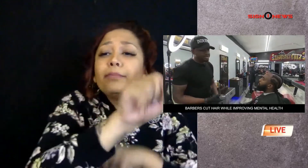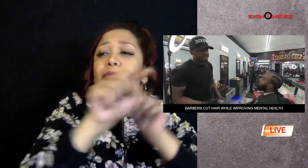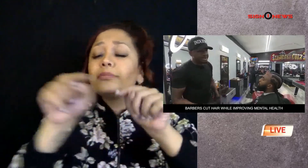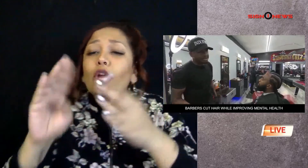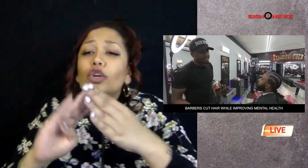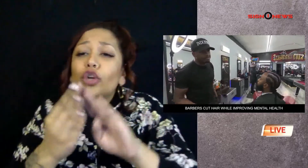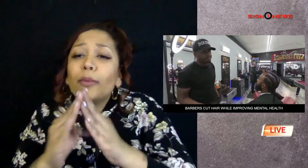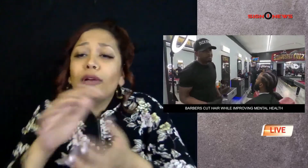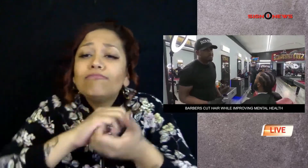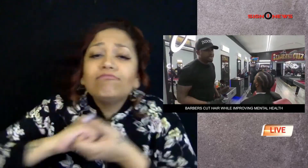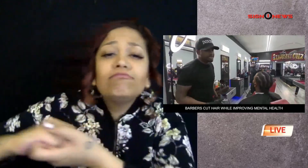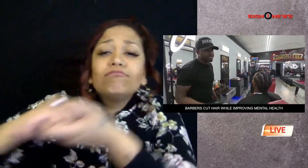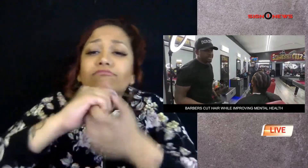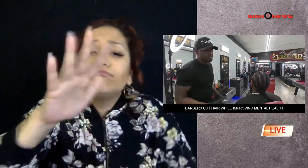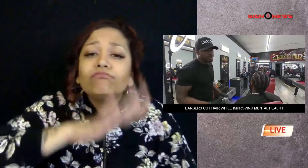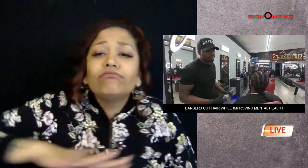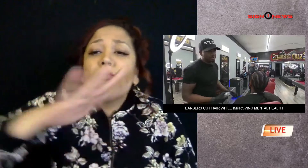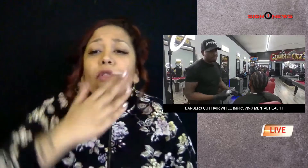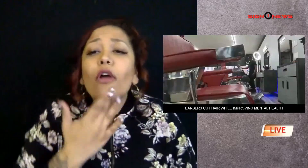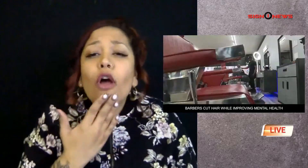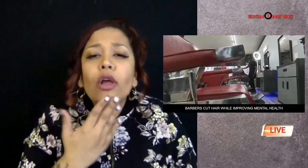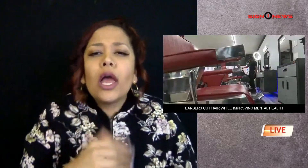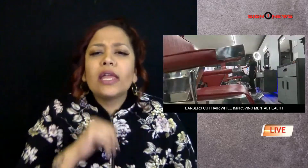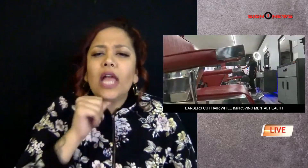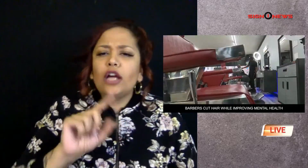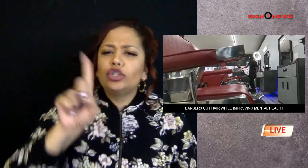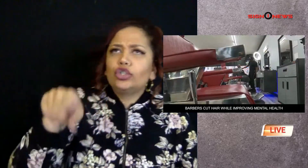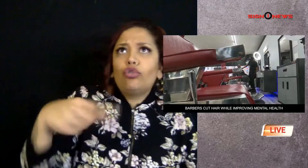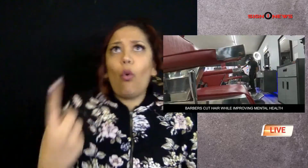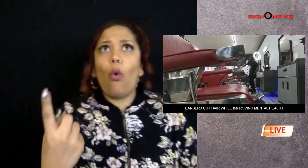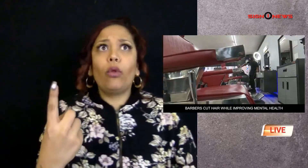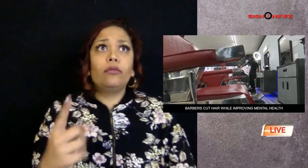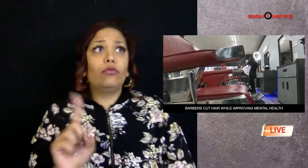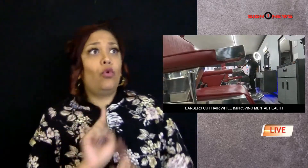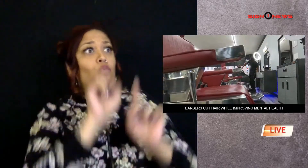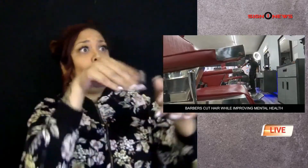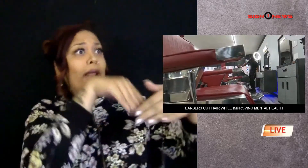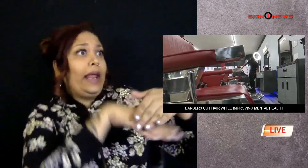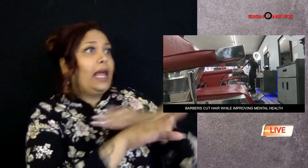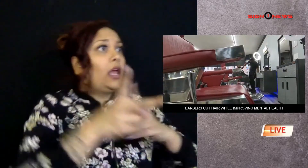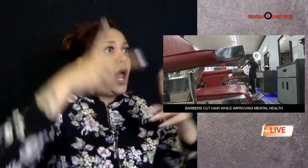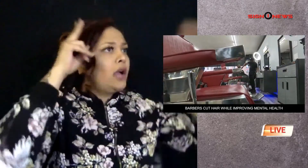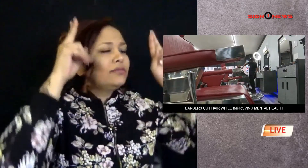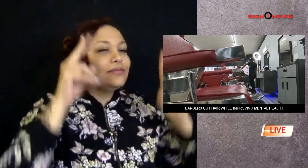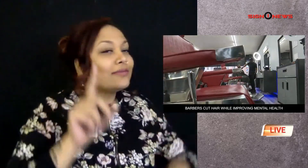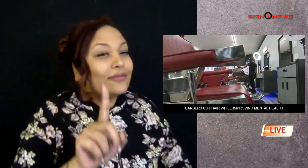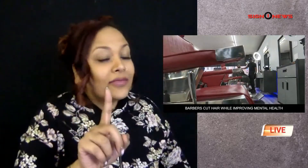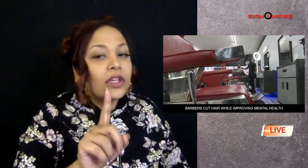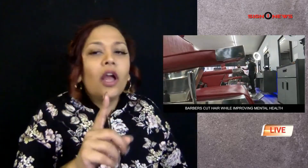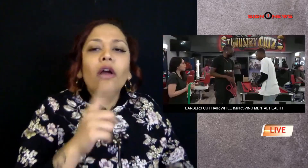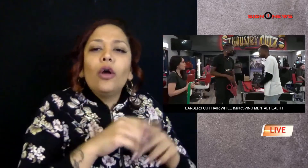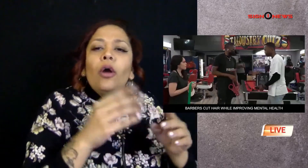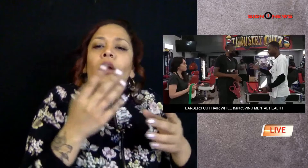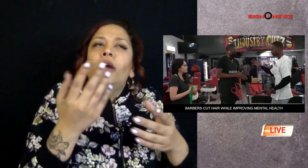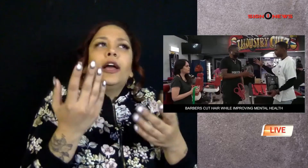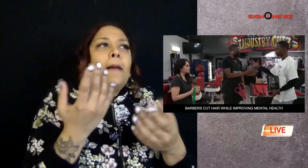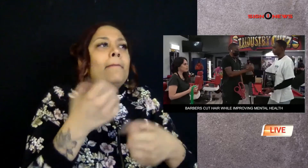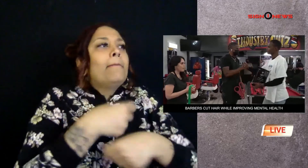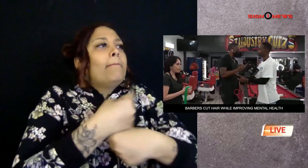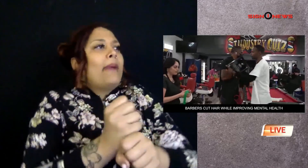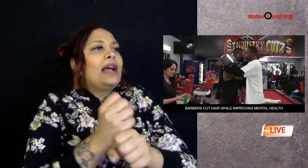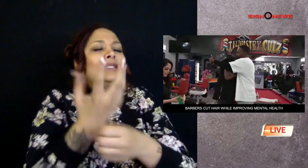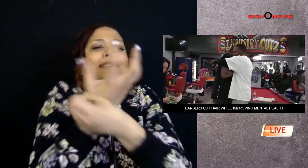say the barbershop in communities of color are not just places to get your hair cut.